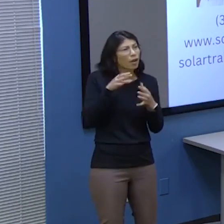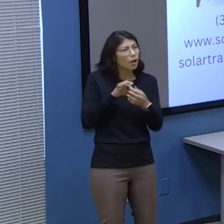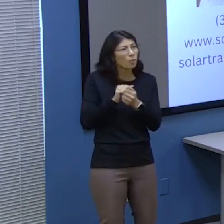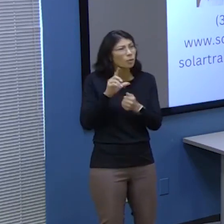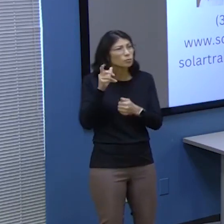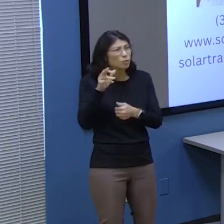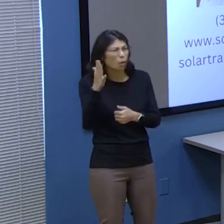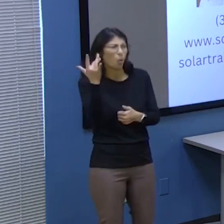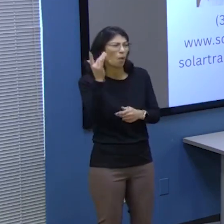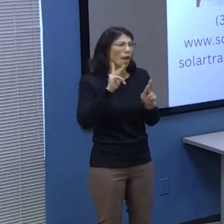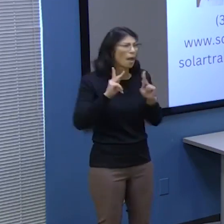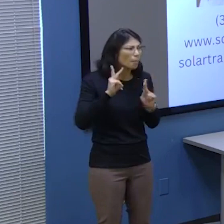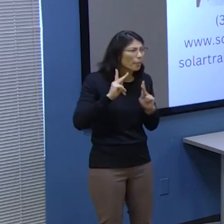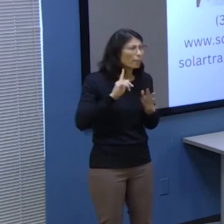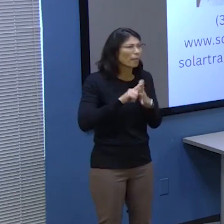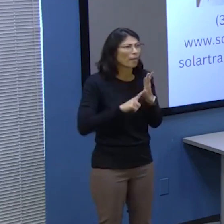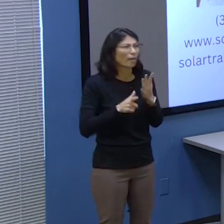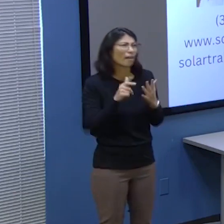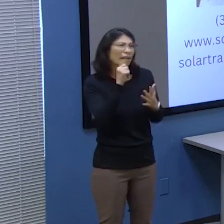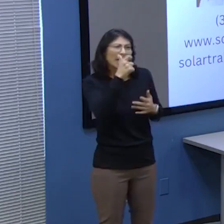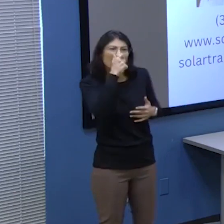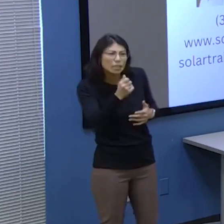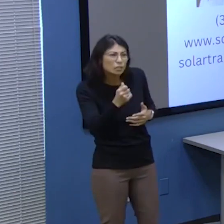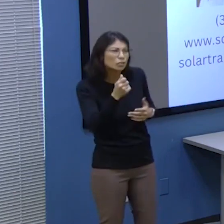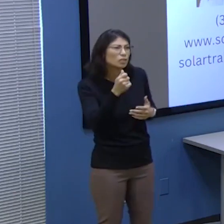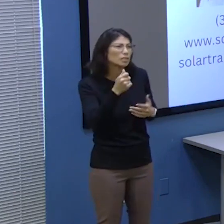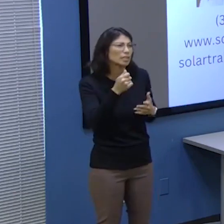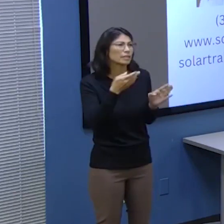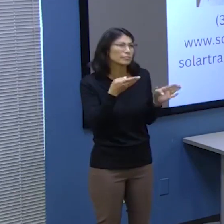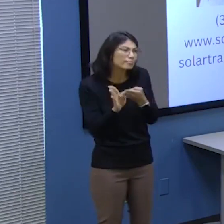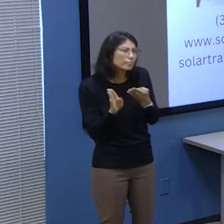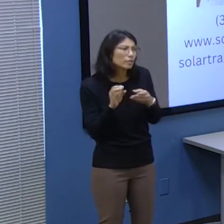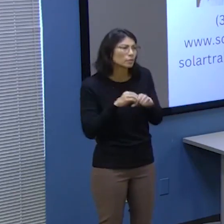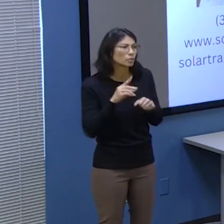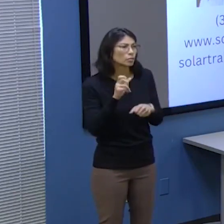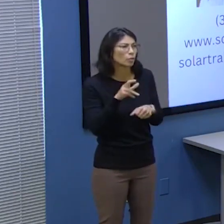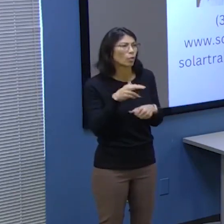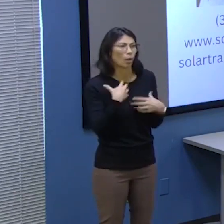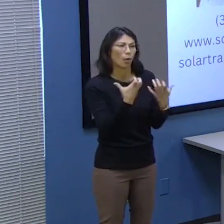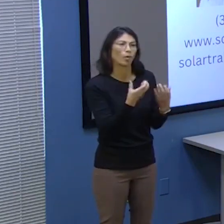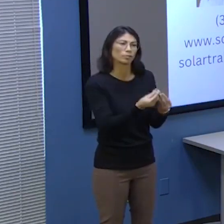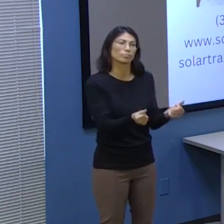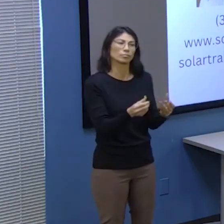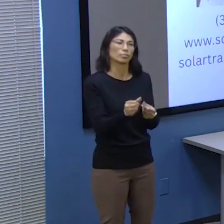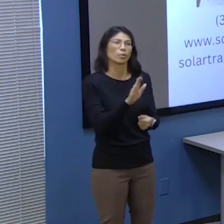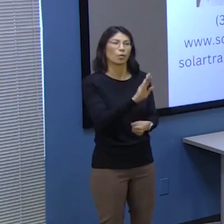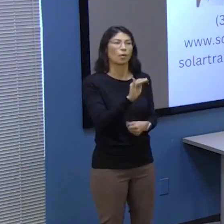people you may have heard why they're not interested in going solar, so we can address the myths out there.